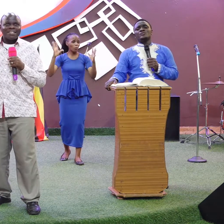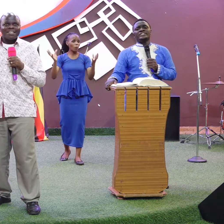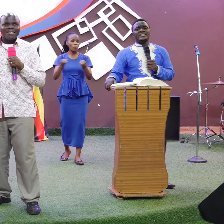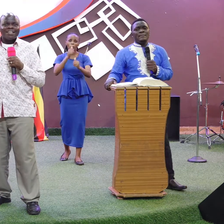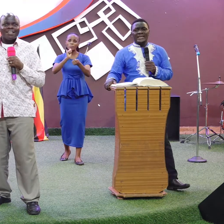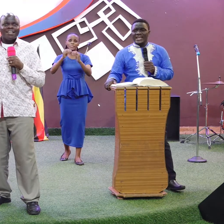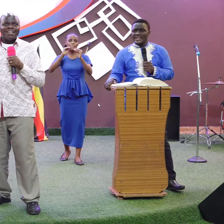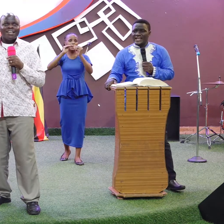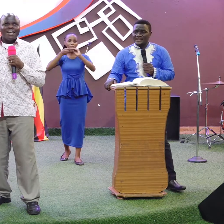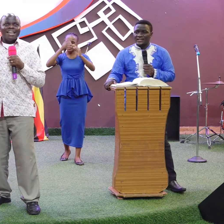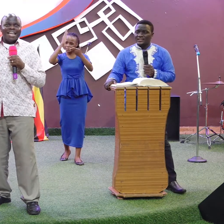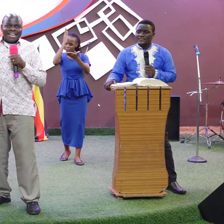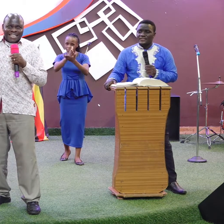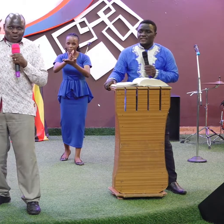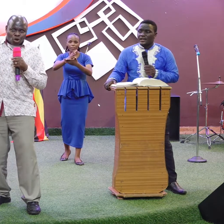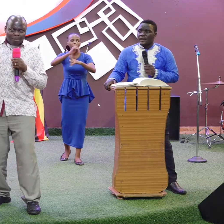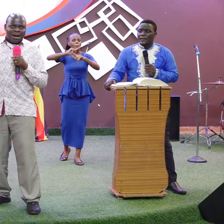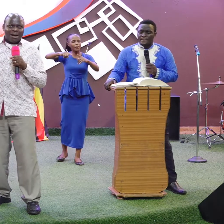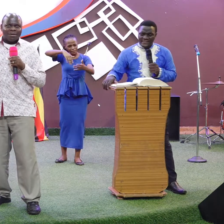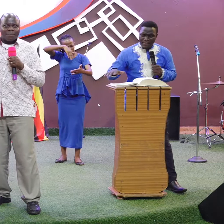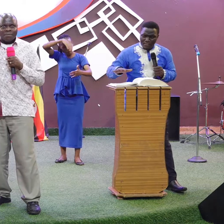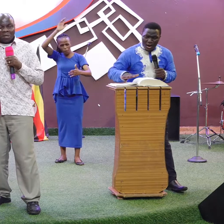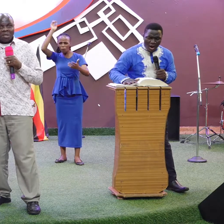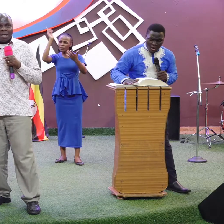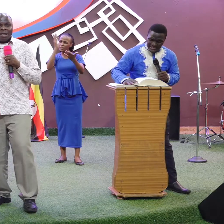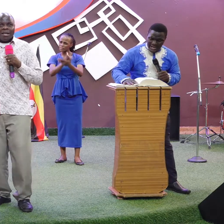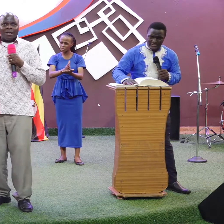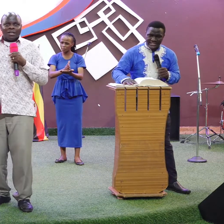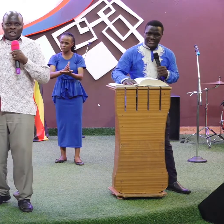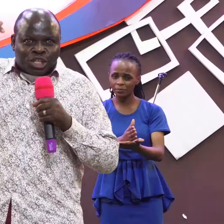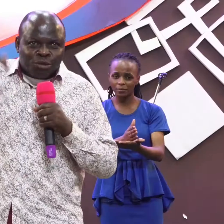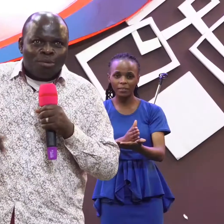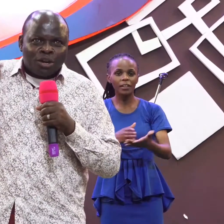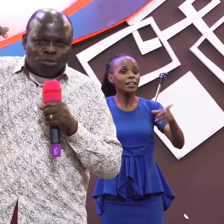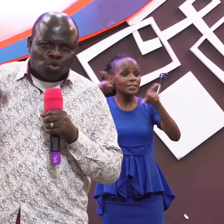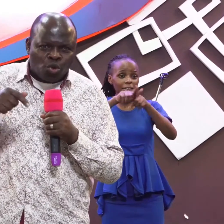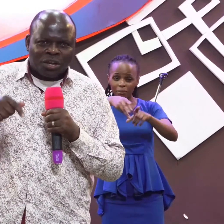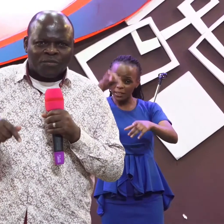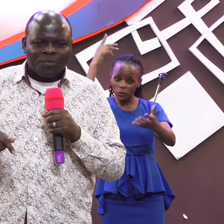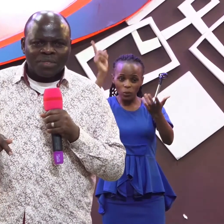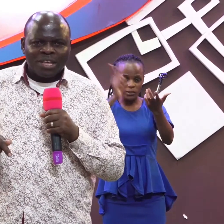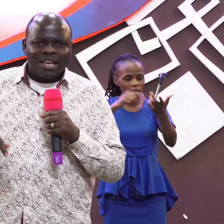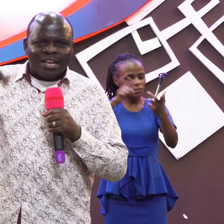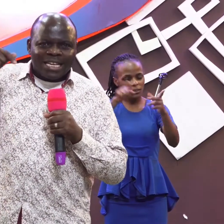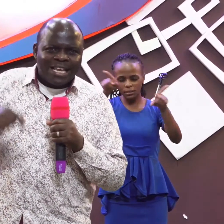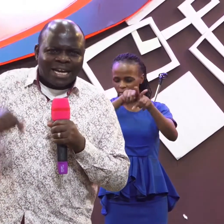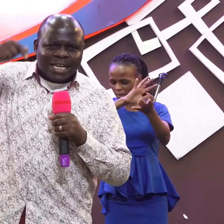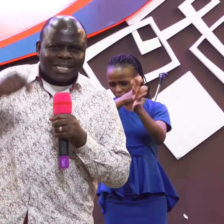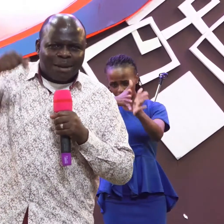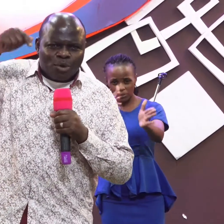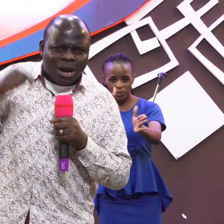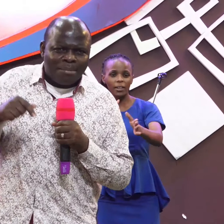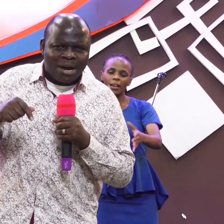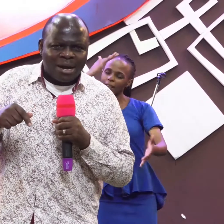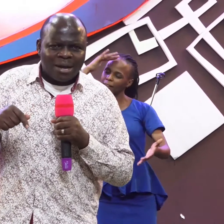know on which number he ended. Naye gye yakoma. But the more he counted. Nekimubalirwa obutuukirivu. It was counted on him.